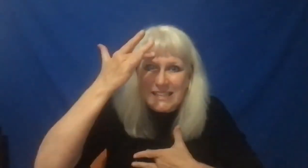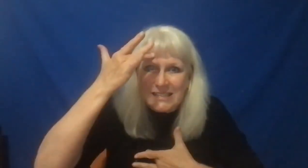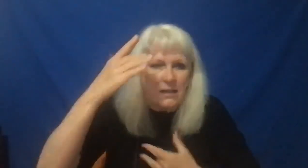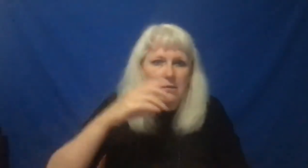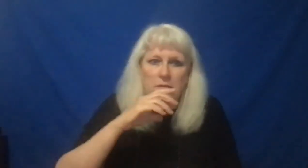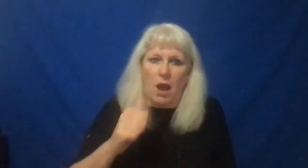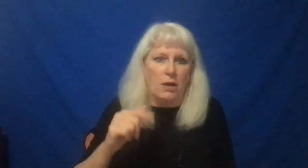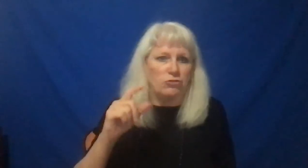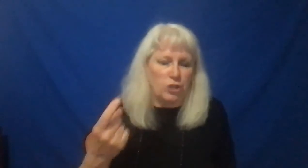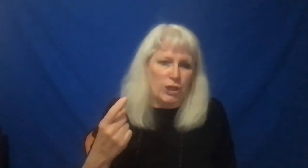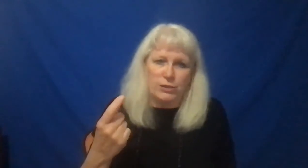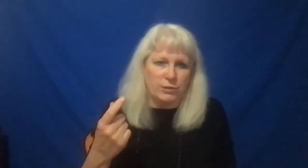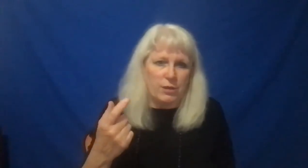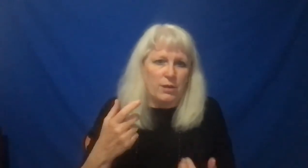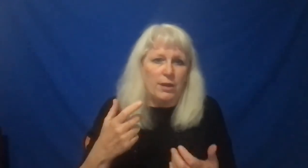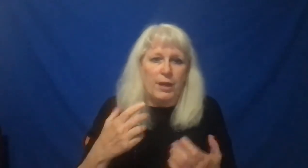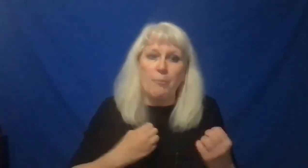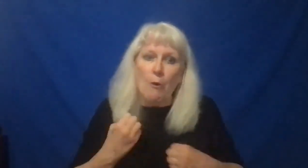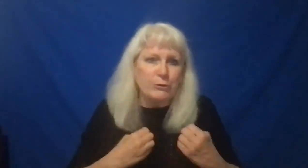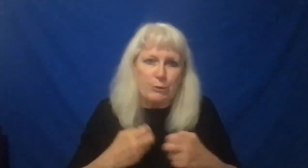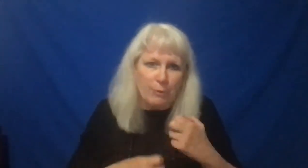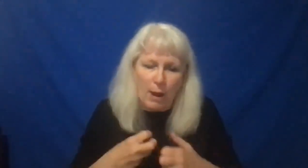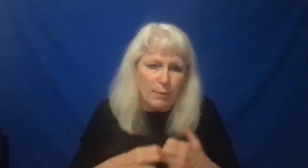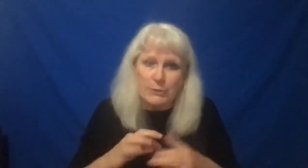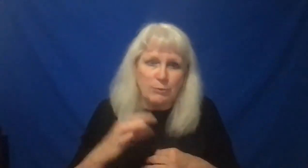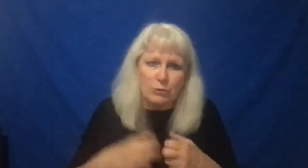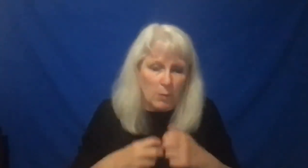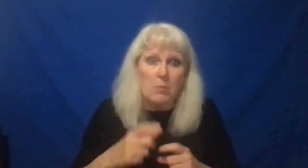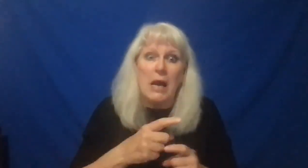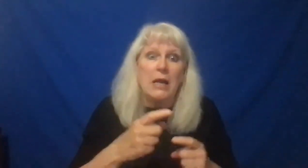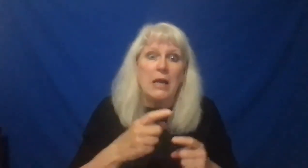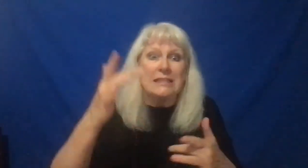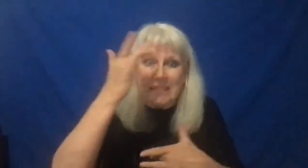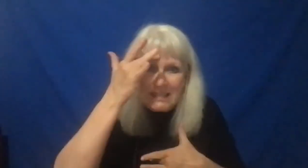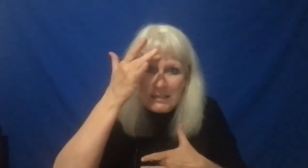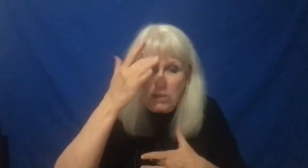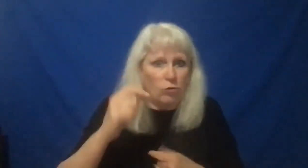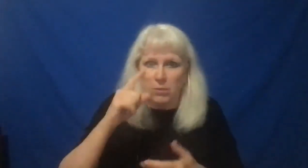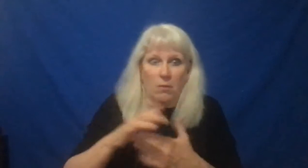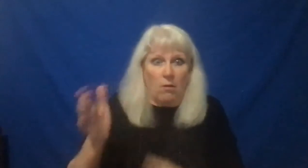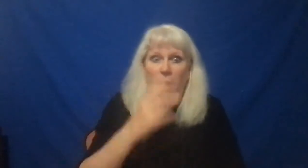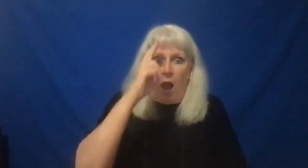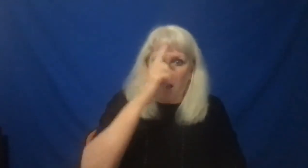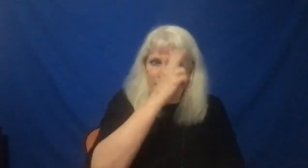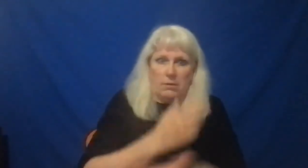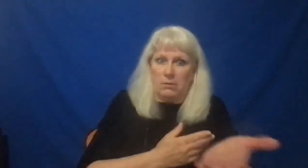that's all about service to others. And through that, she maintained her own